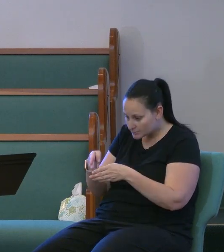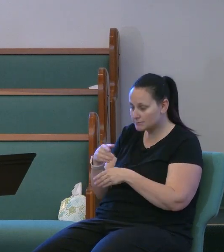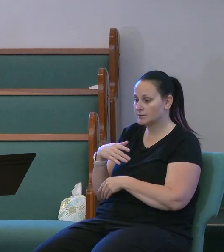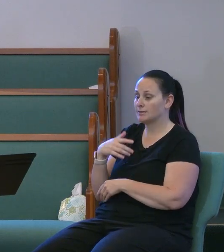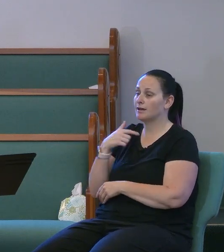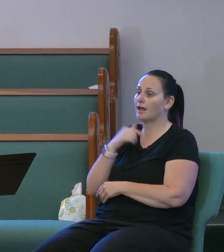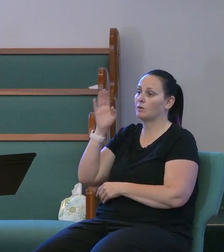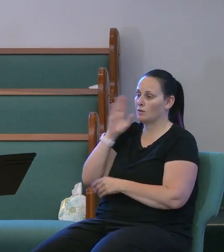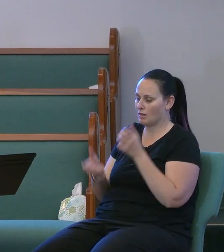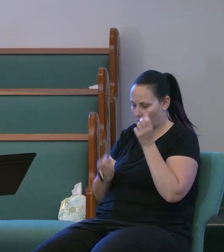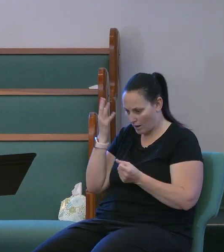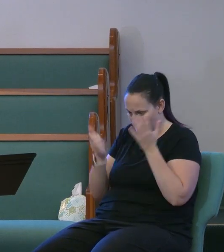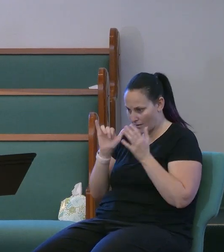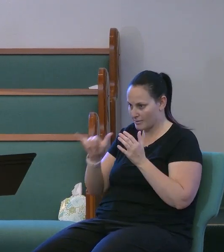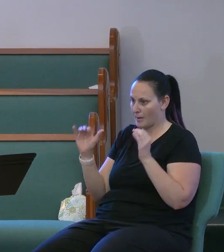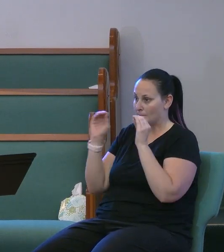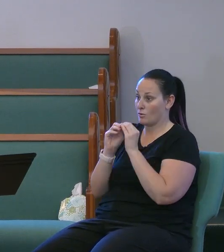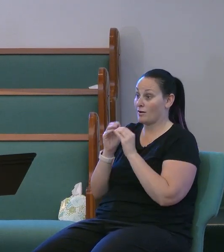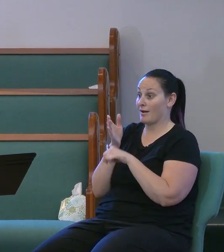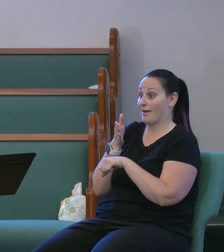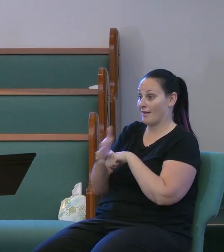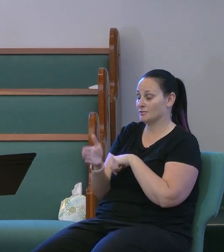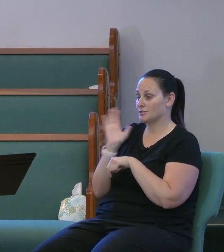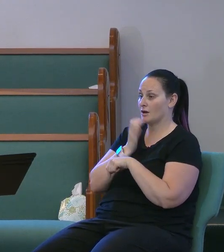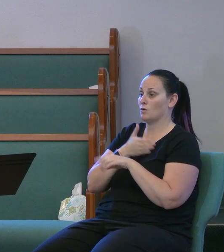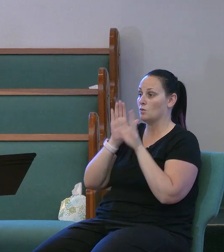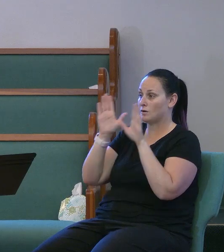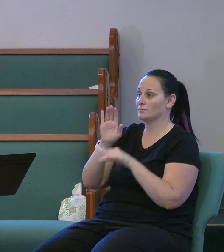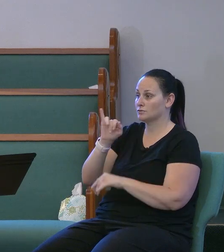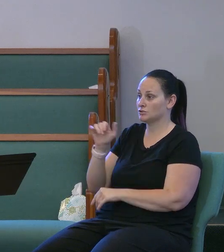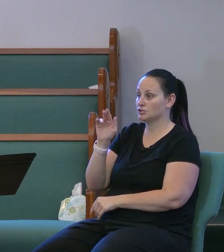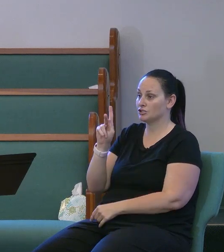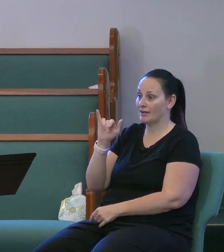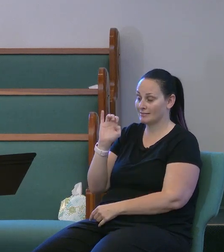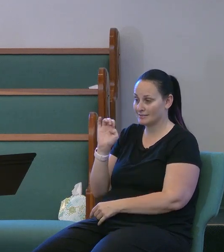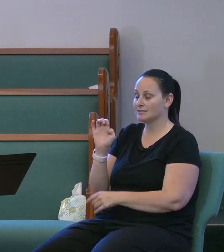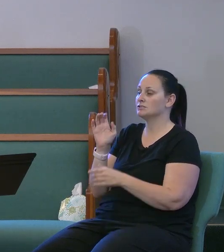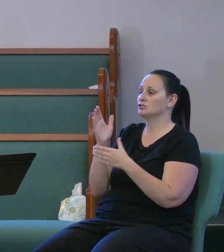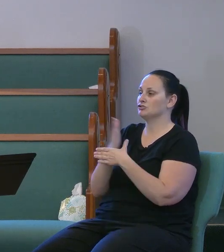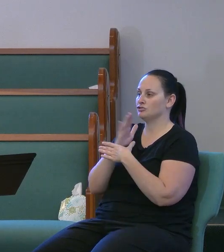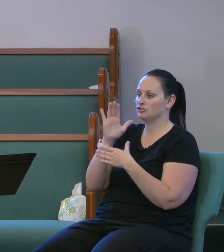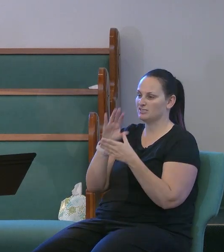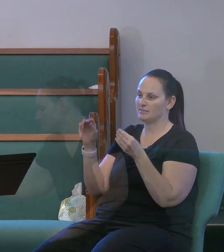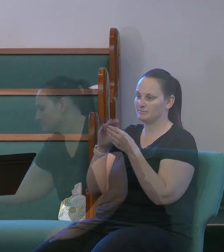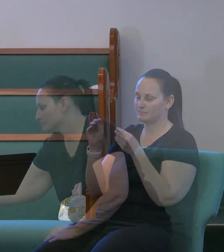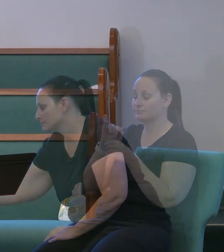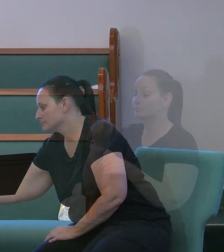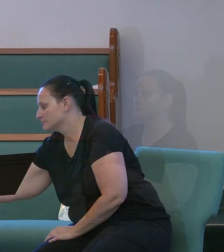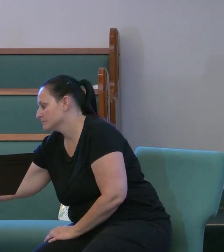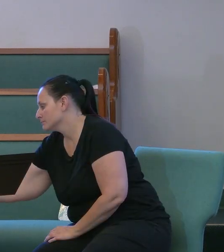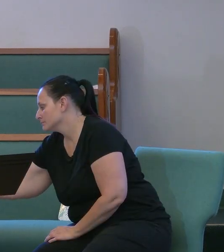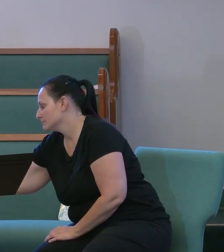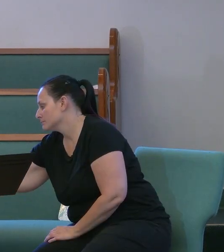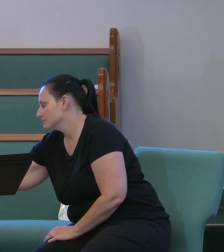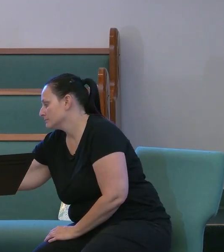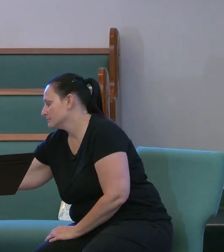will unpack that more after our wonderful Jackie shares with you this passage. Jackie? I want to